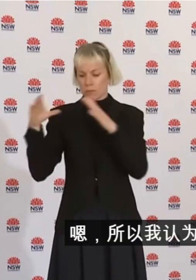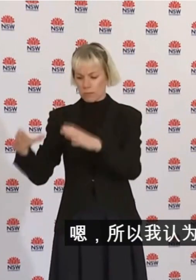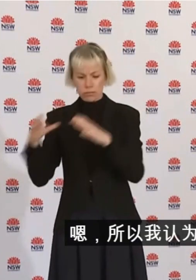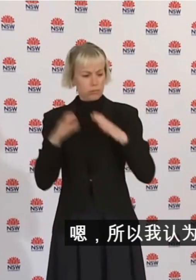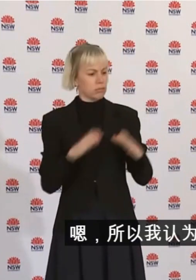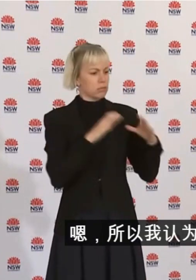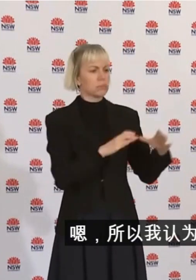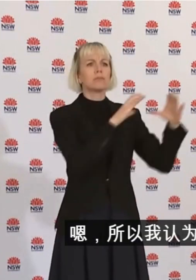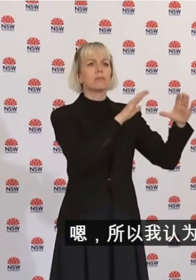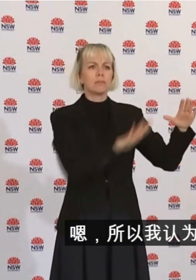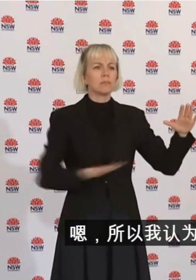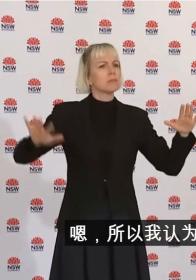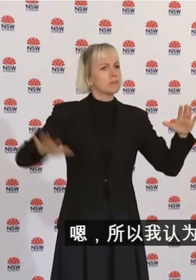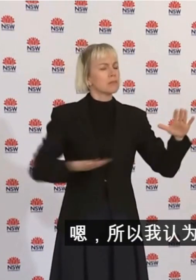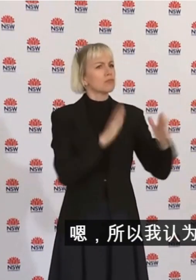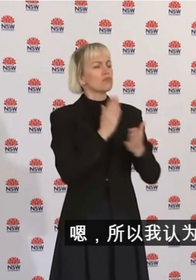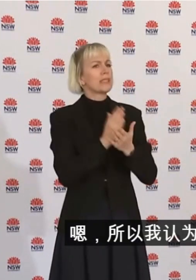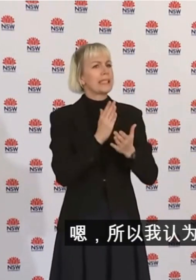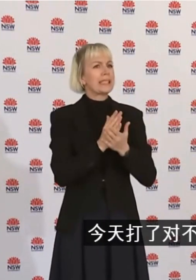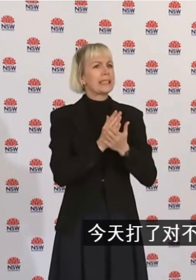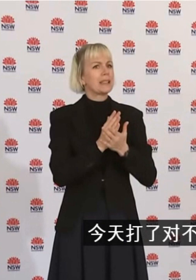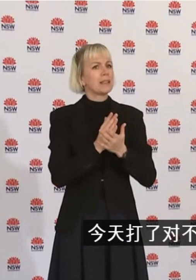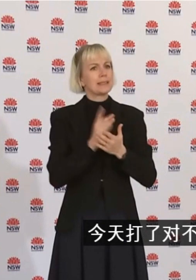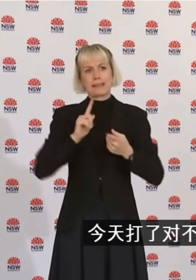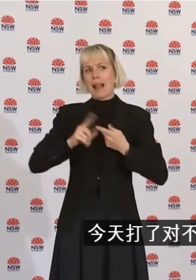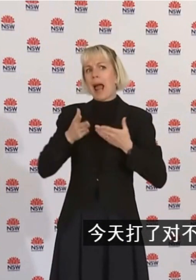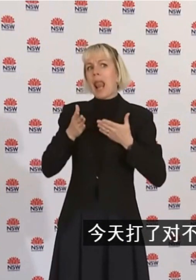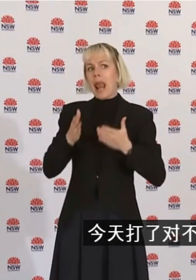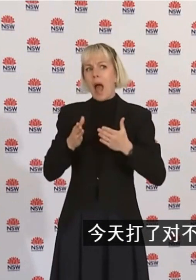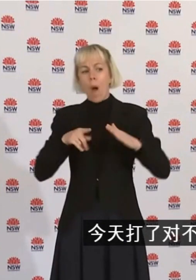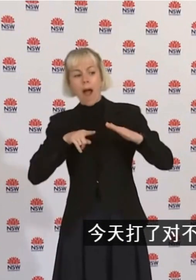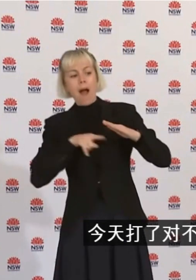I think that's it's very appropriate as to the balance that we've struck to date.